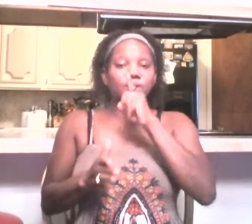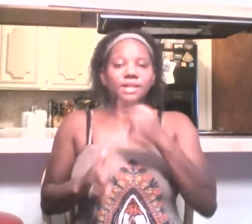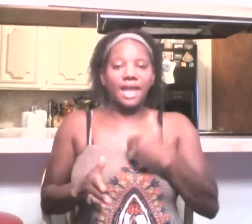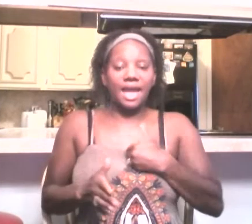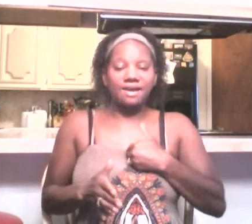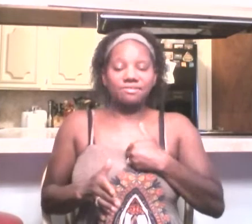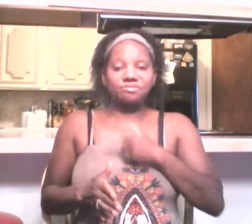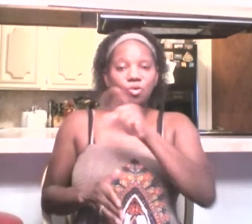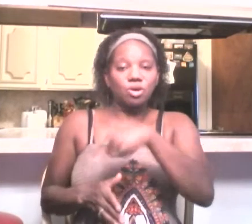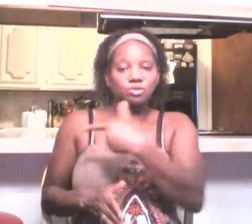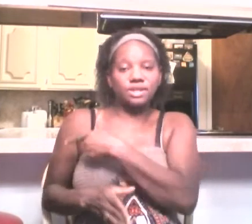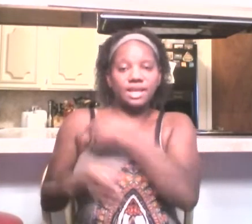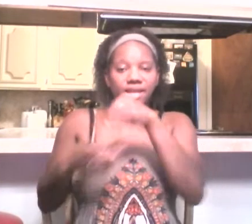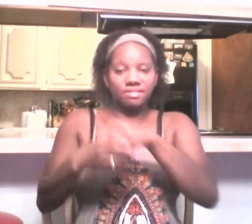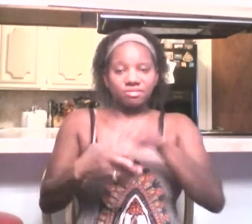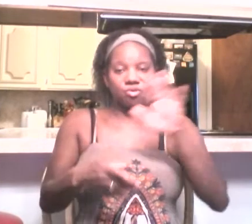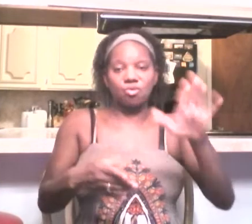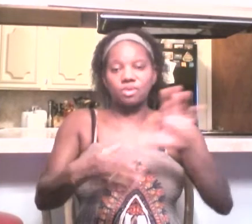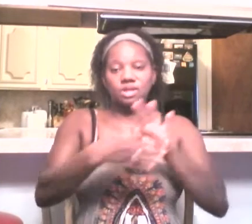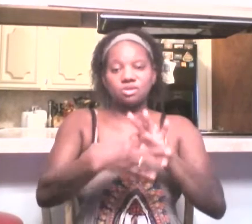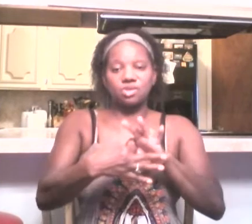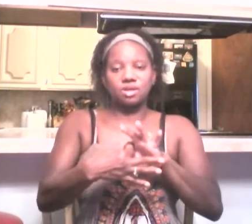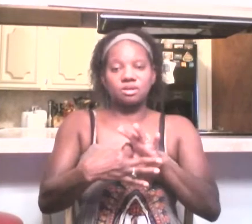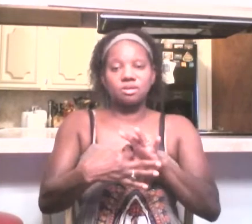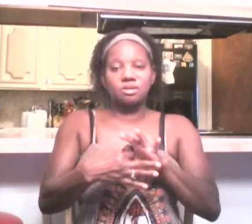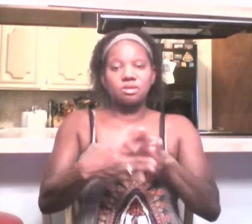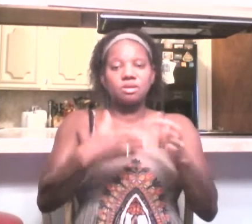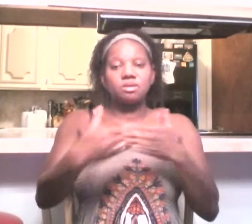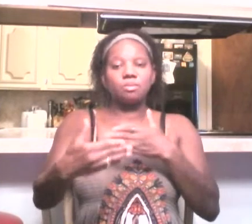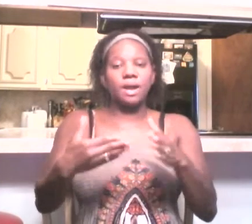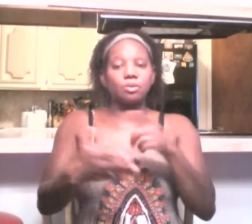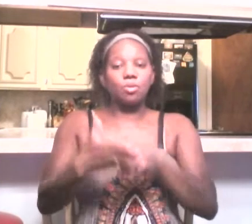really have loyalty in your relationship, no matter what.